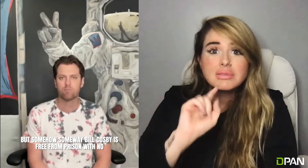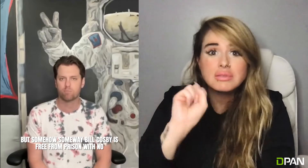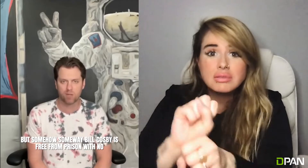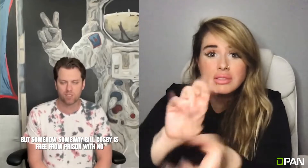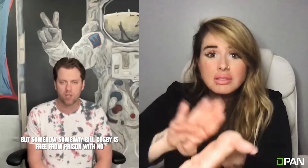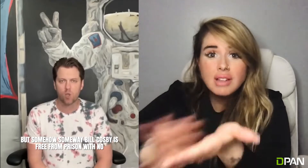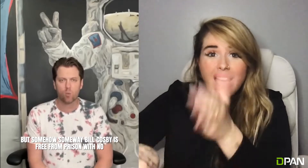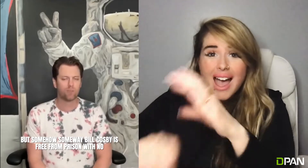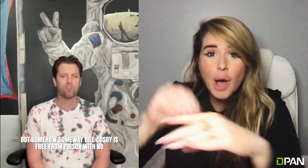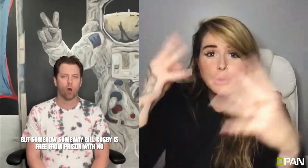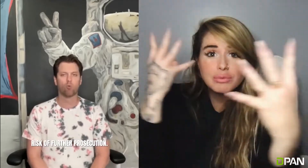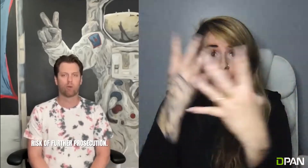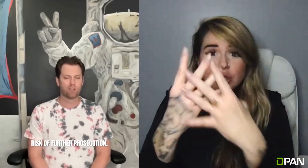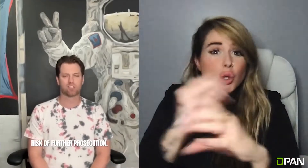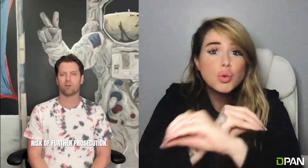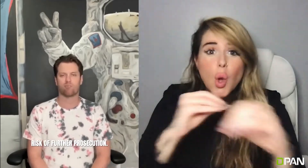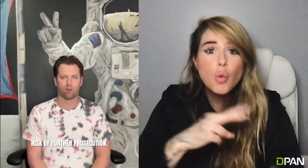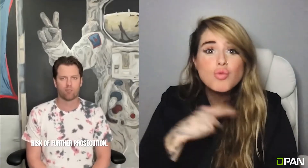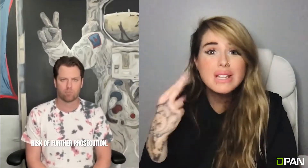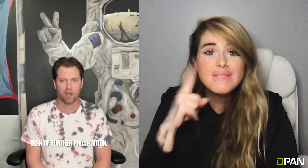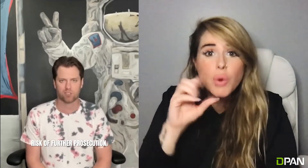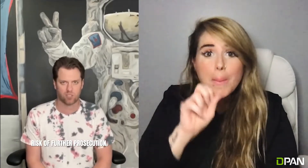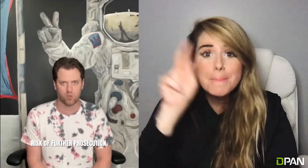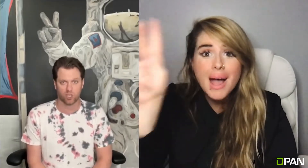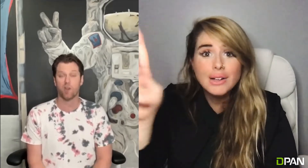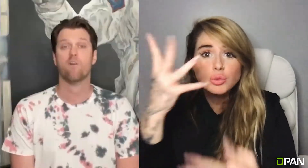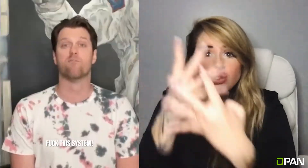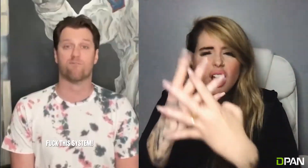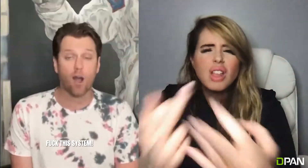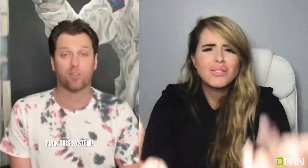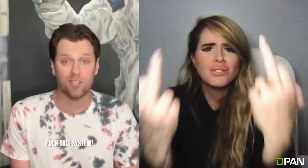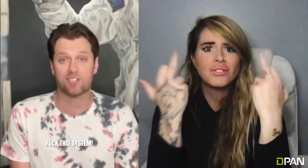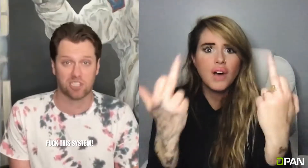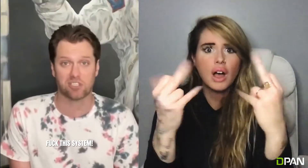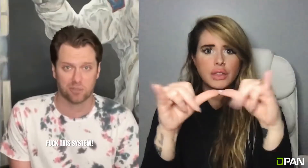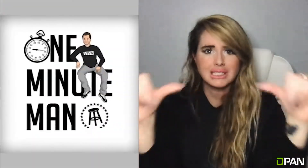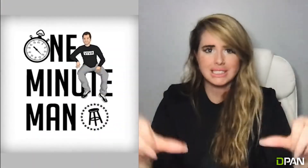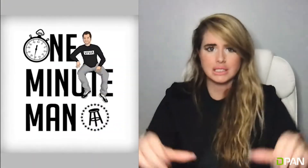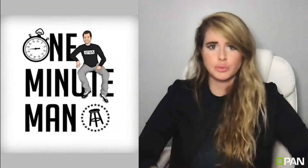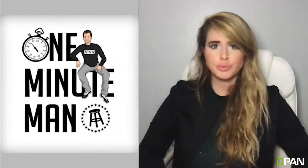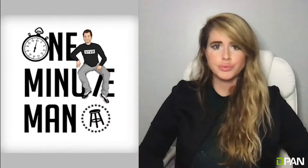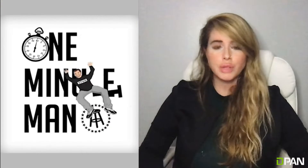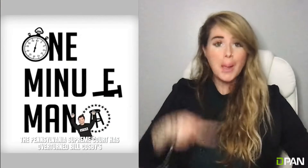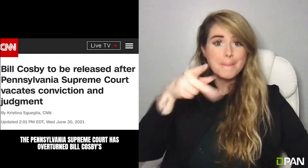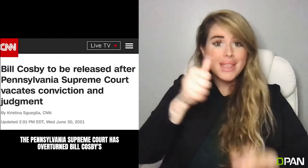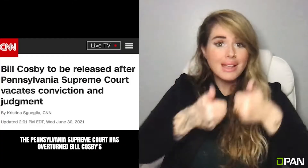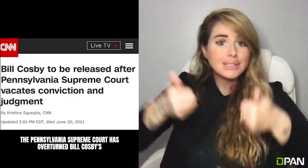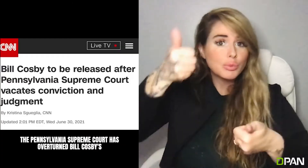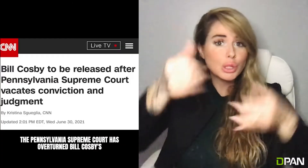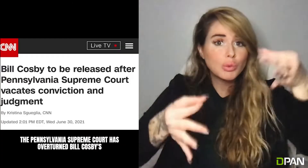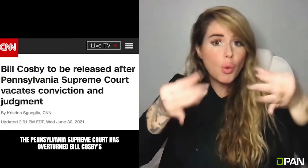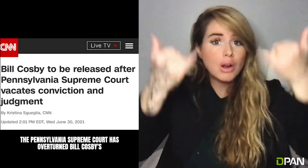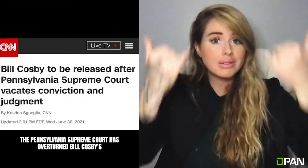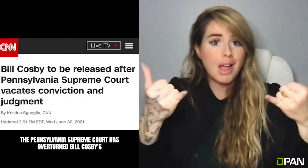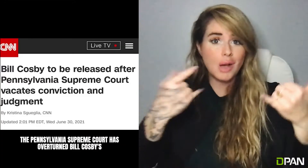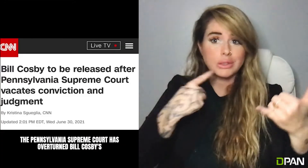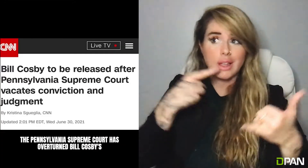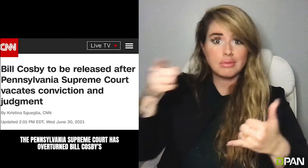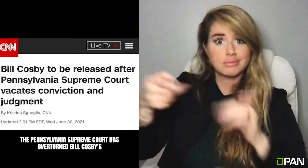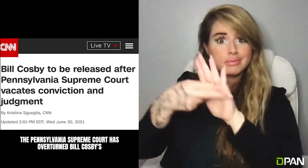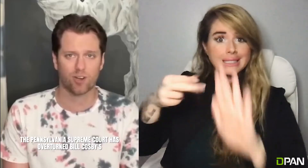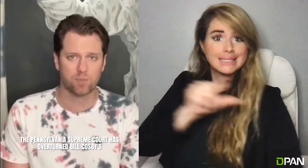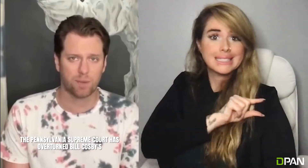free from prison with no risk of further prosecution. Fuck this system. The Pennsylvania Supreme Court